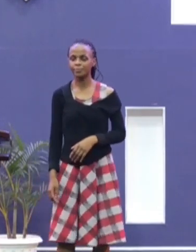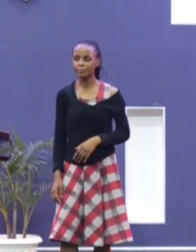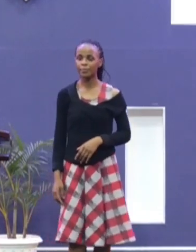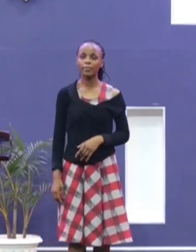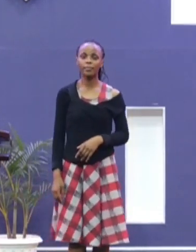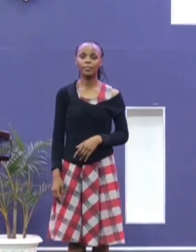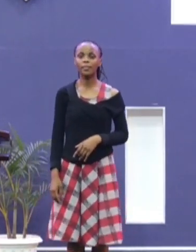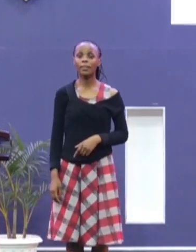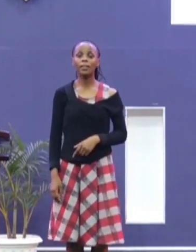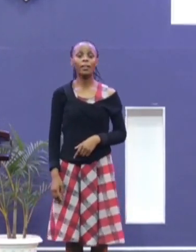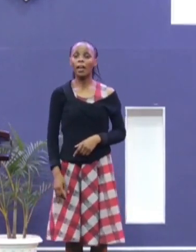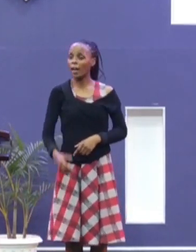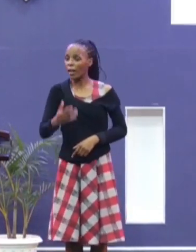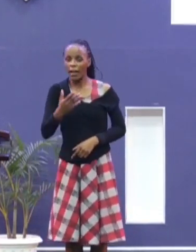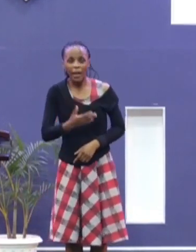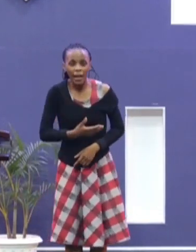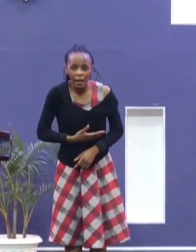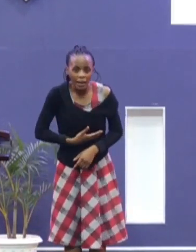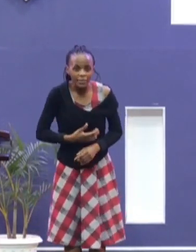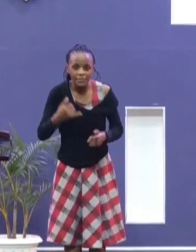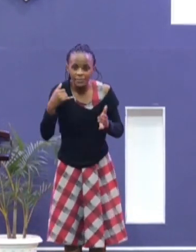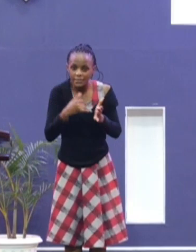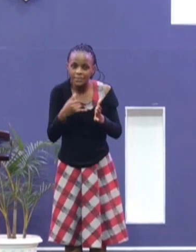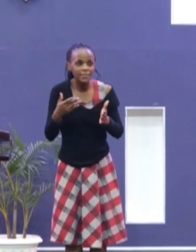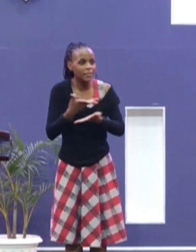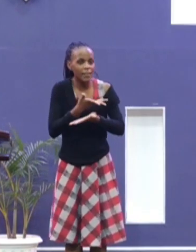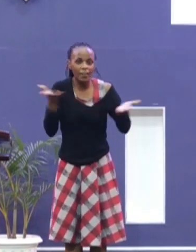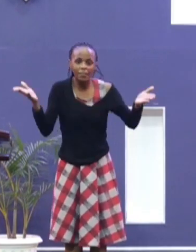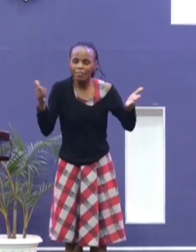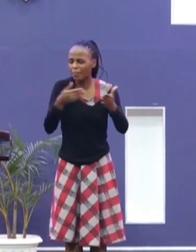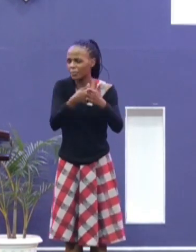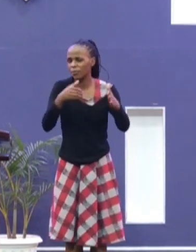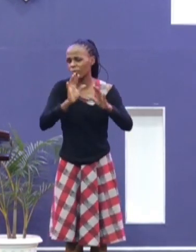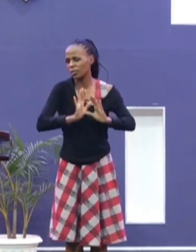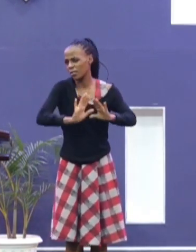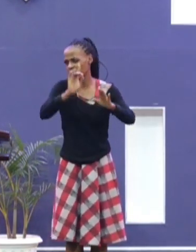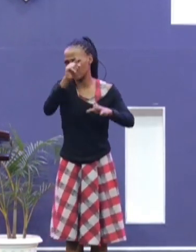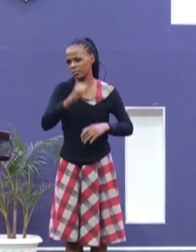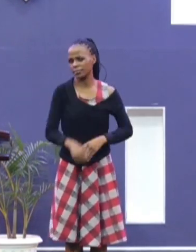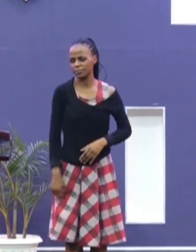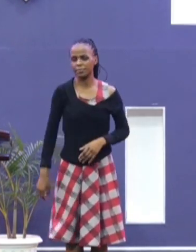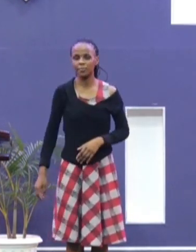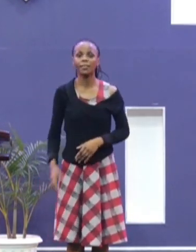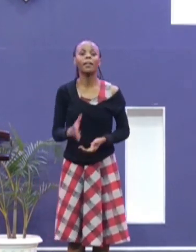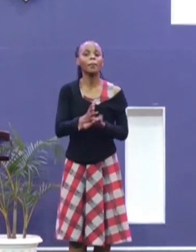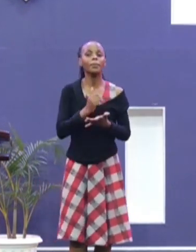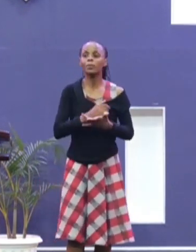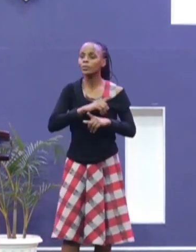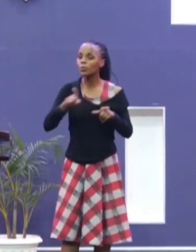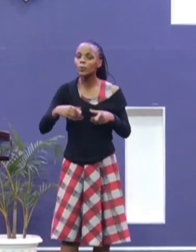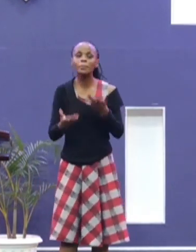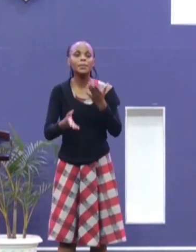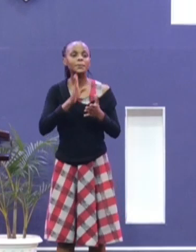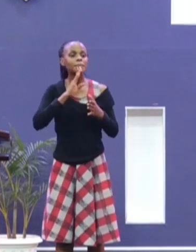But anyway, has it ever came out of you? Naye mbuza gwali gukuvuddemu. Because we may be talking